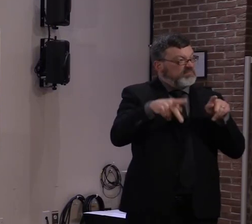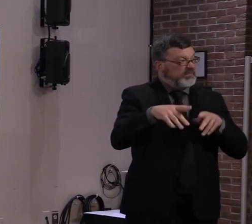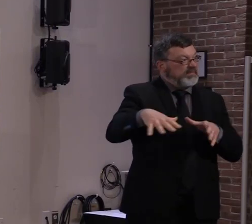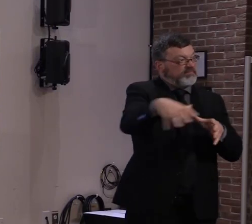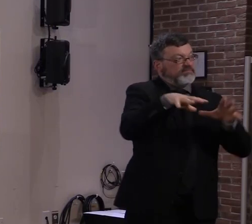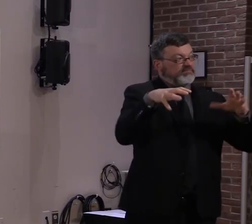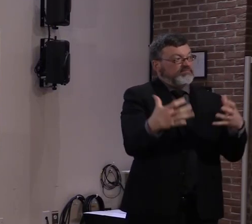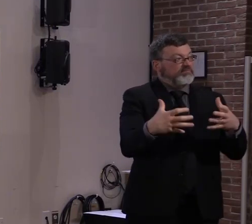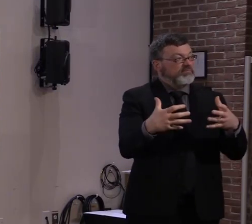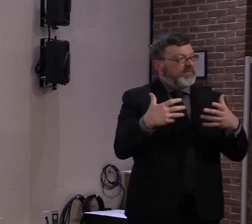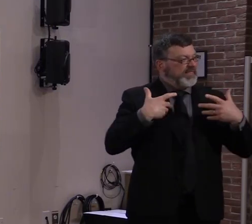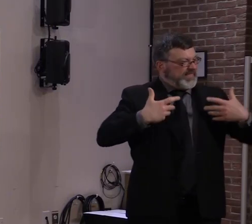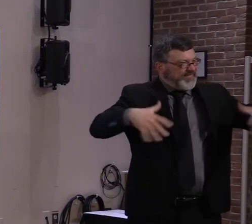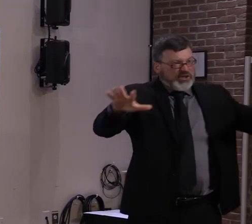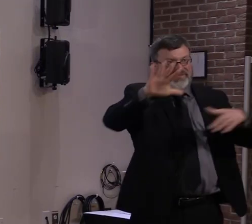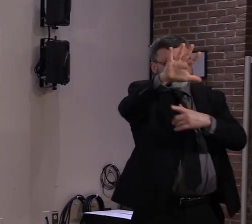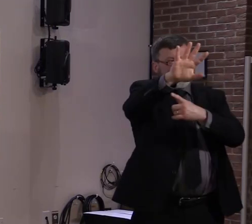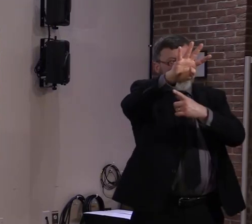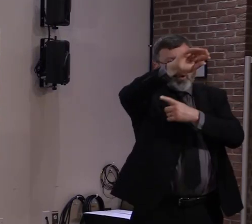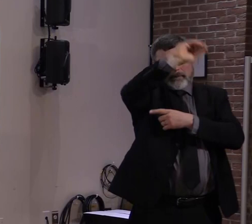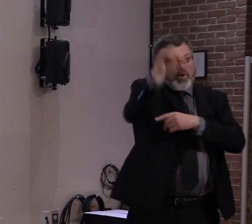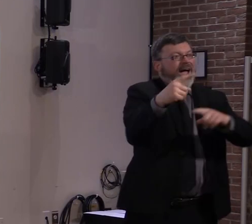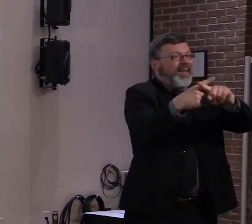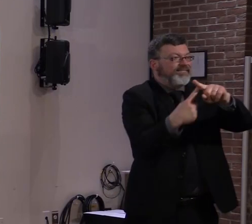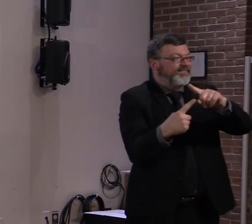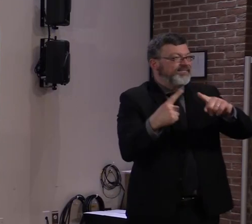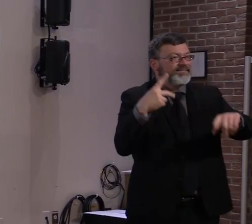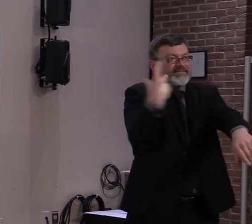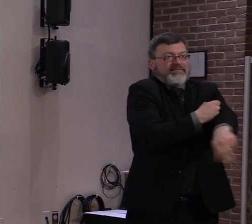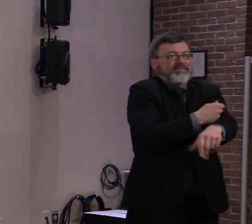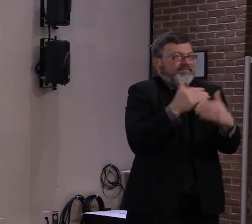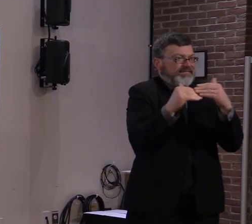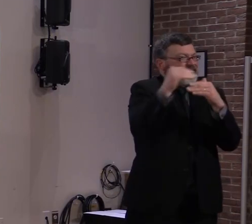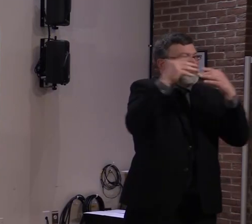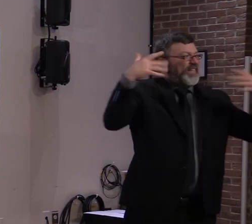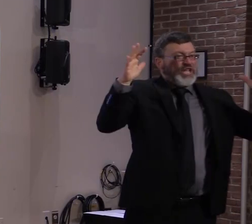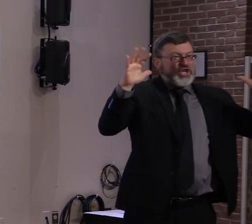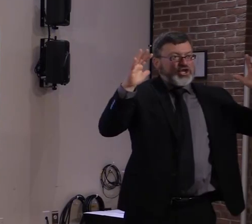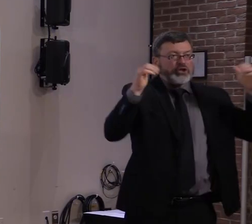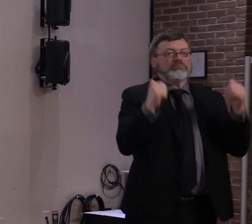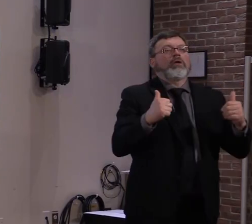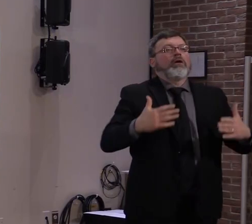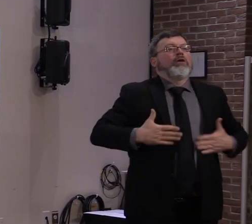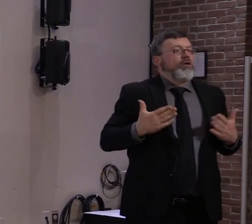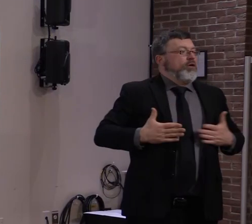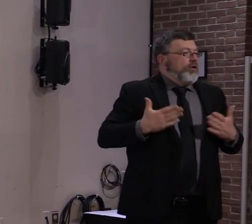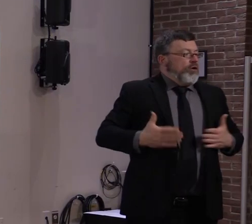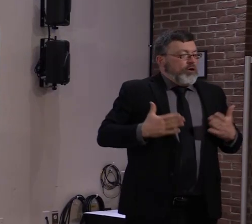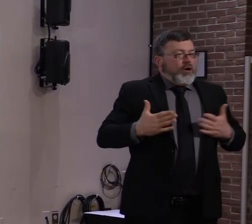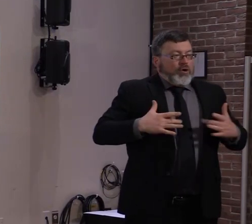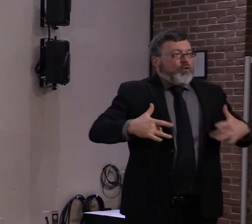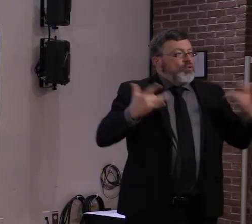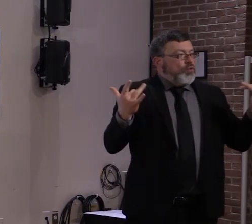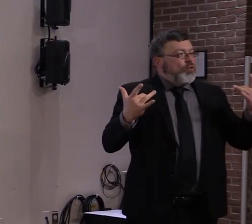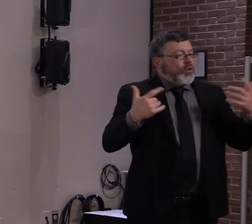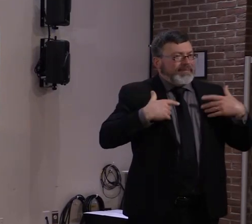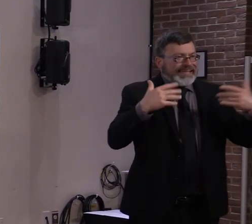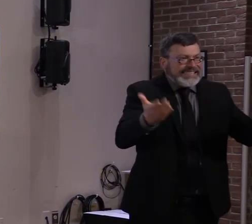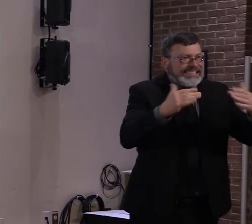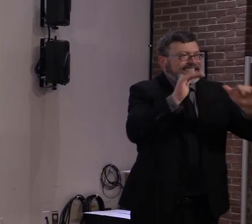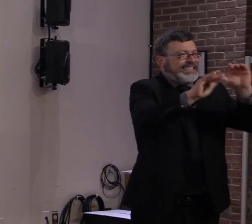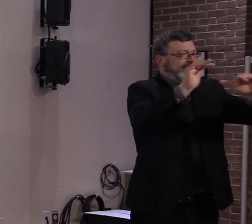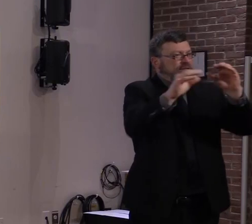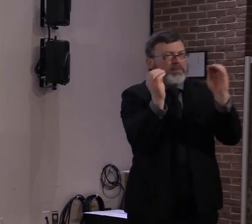non-Hispanic whites and BIPOC Vermonters. As of today, 55% have either been vaccinated or have made an